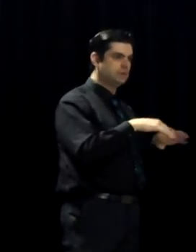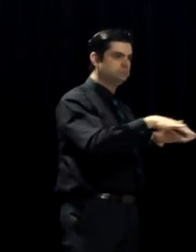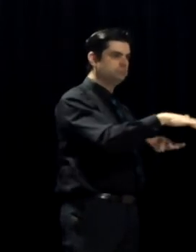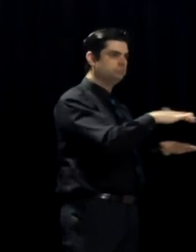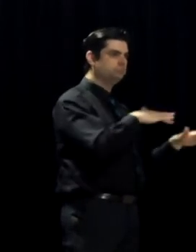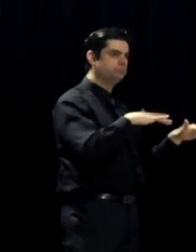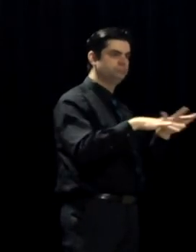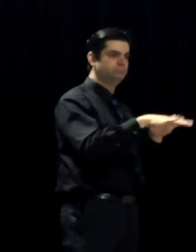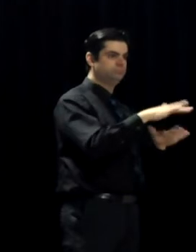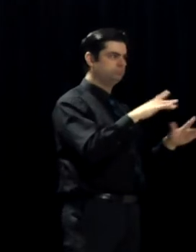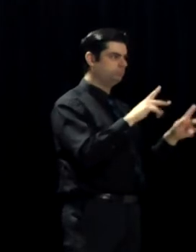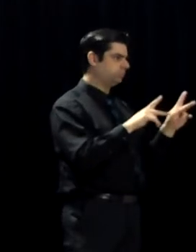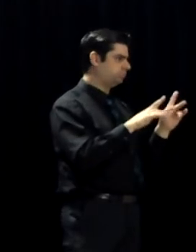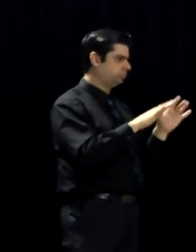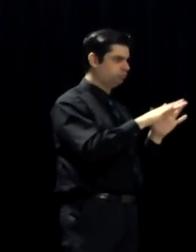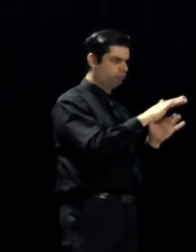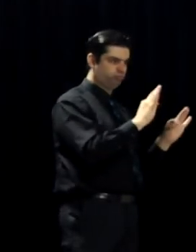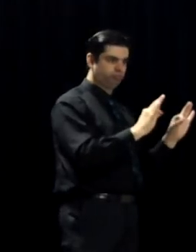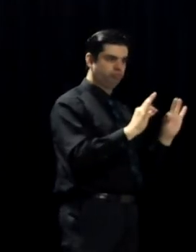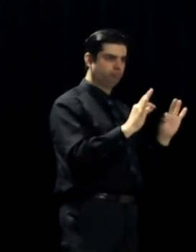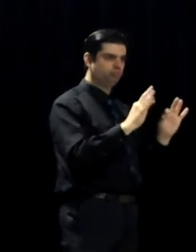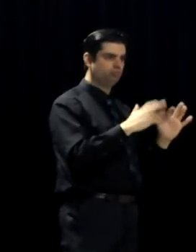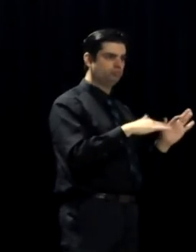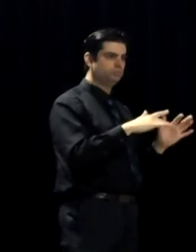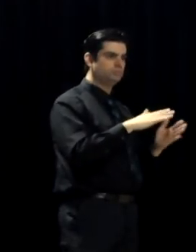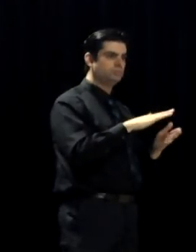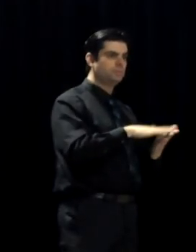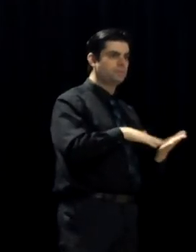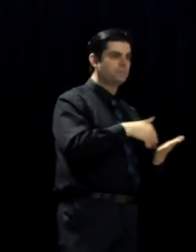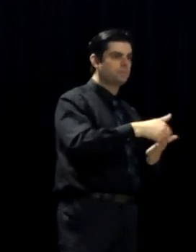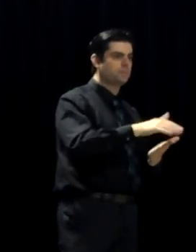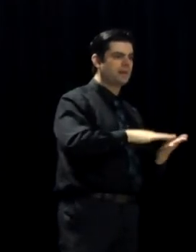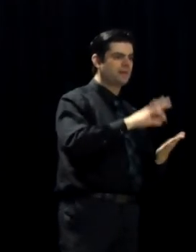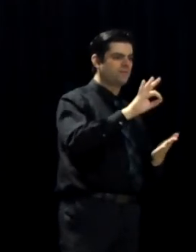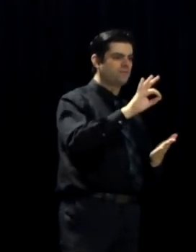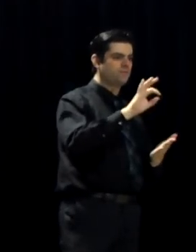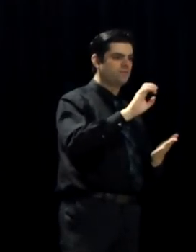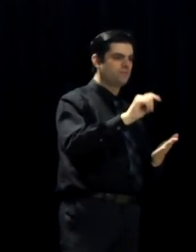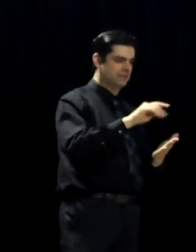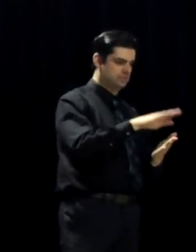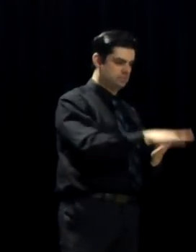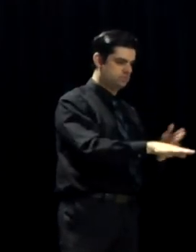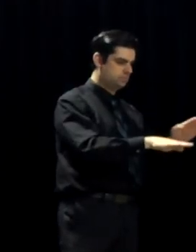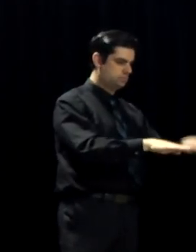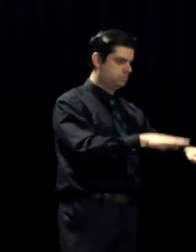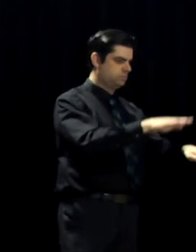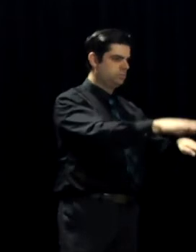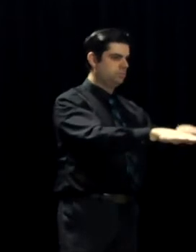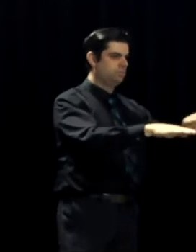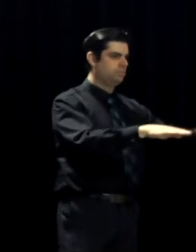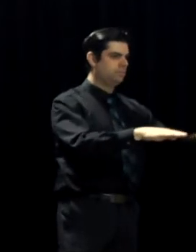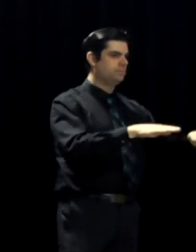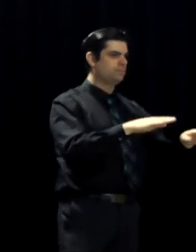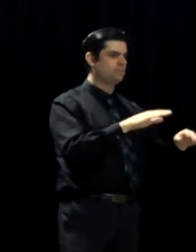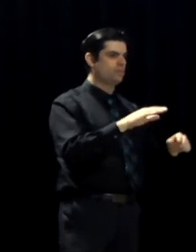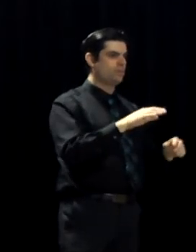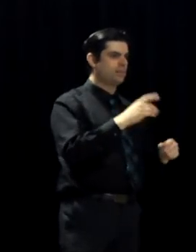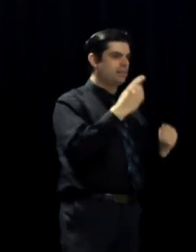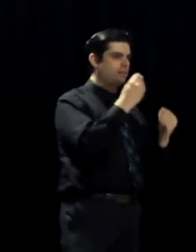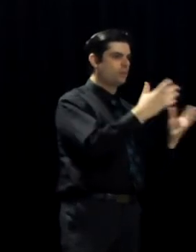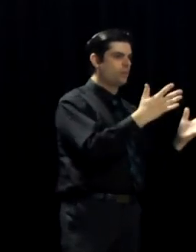painted feet. They did not use my feet. I don't know whose feet they used. They were very nice feet. Communicating each